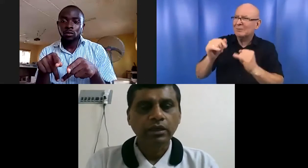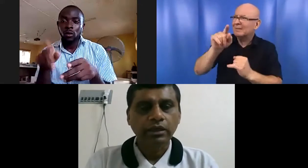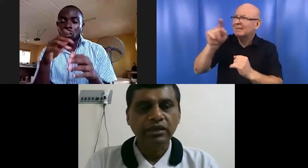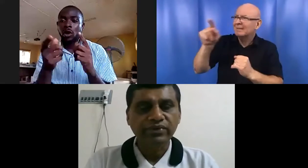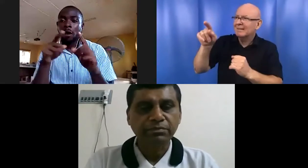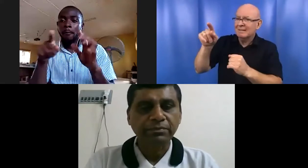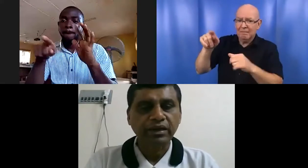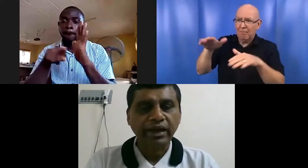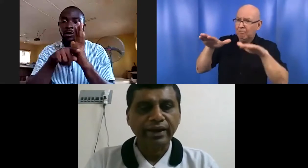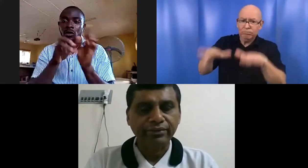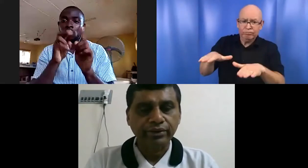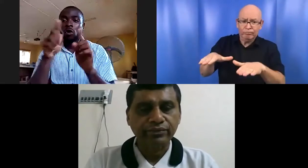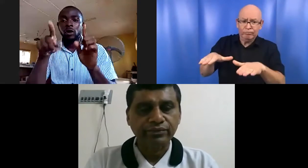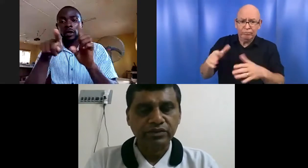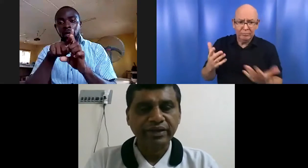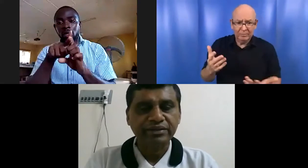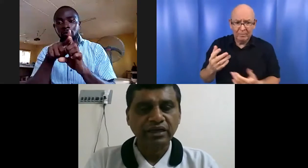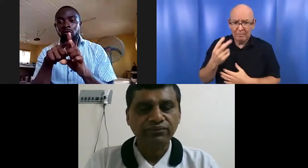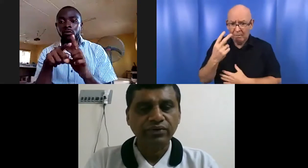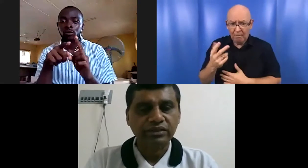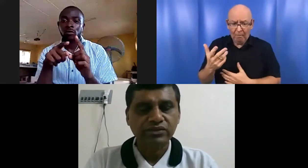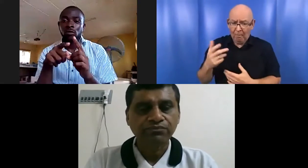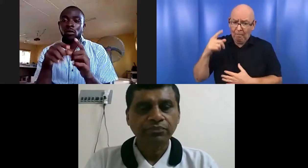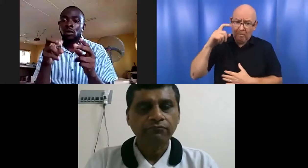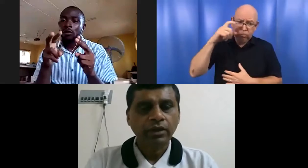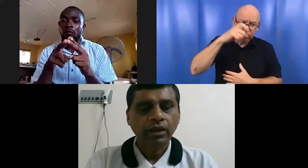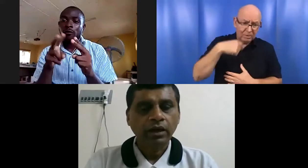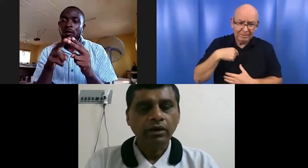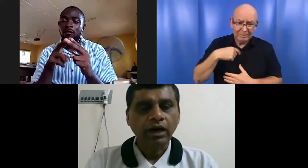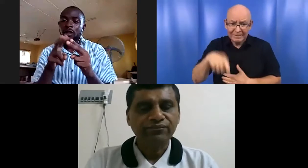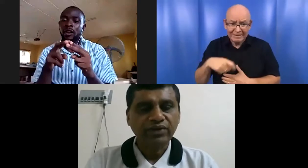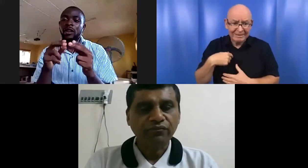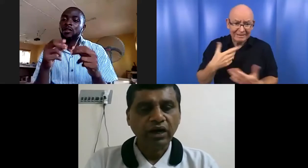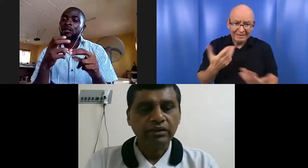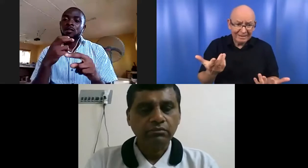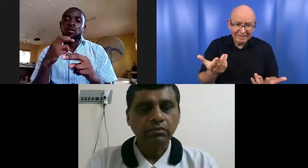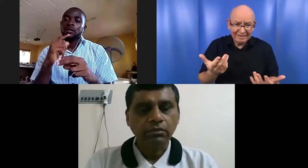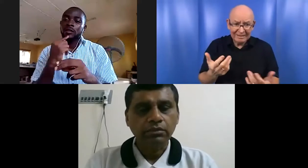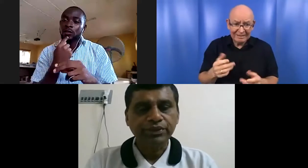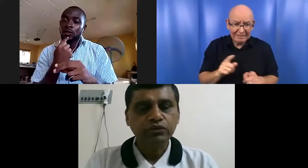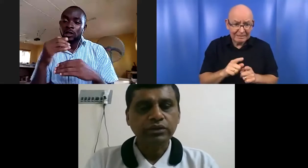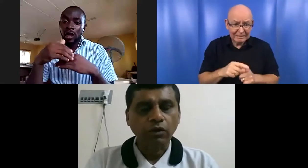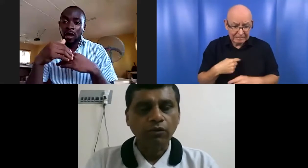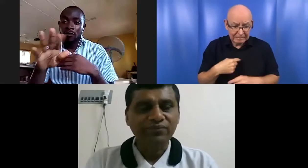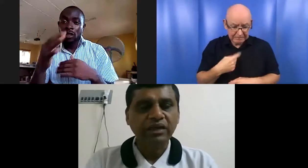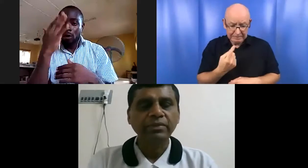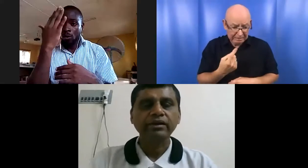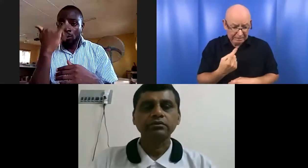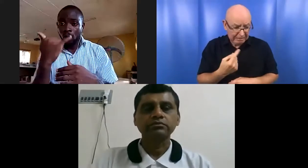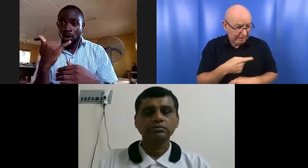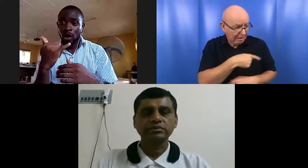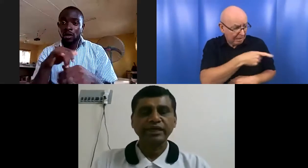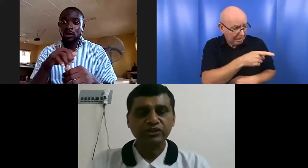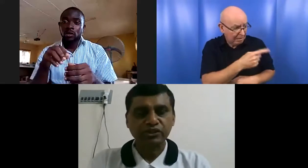to live with people, and it was very tough for us. After a while, due to the